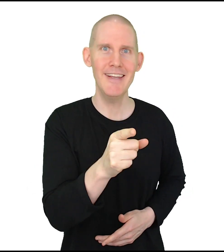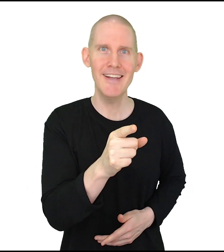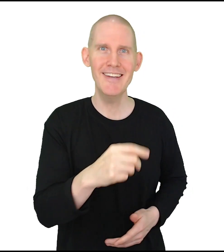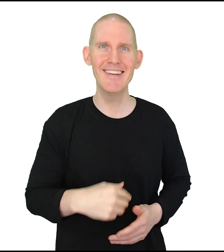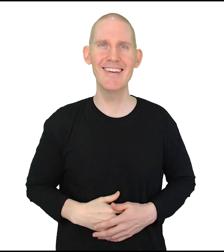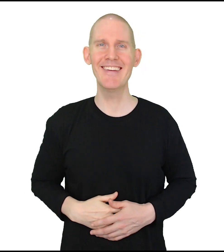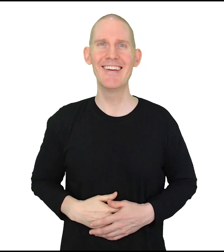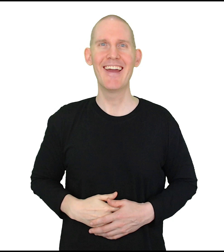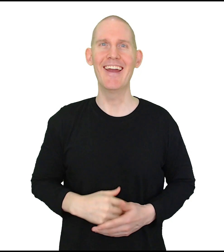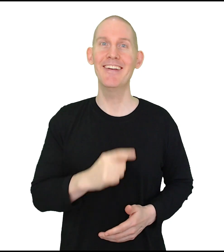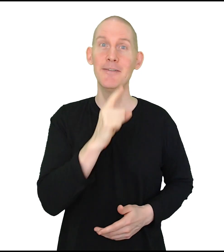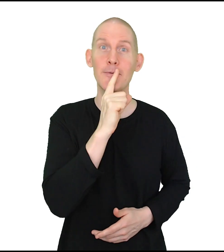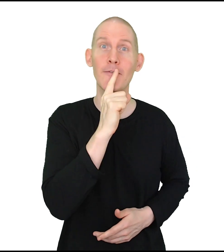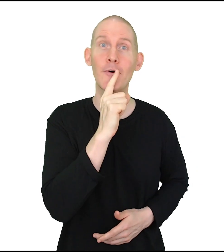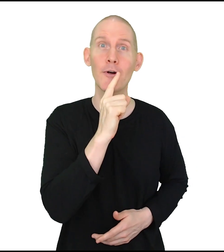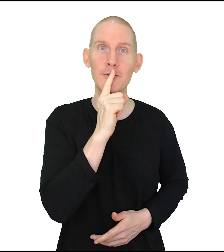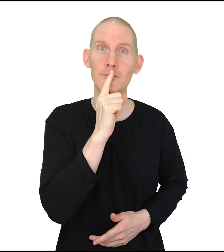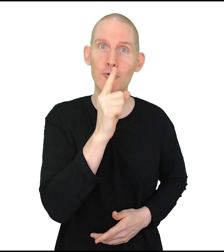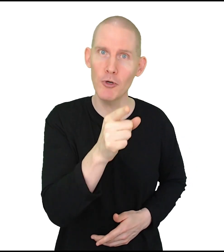indeed, and, of course, true.